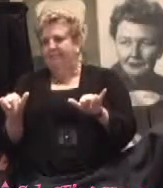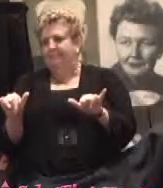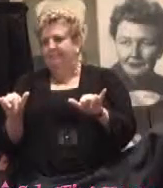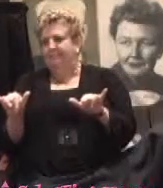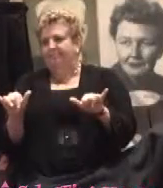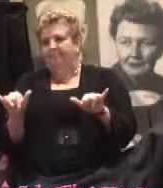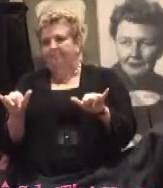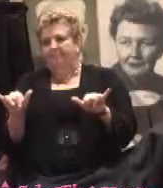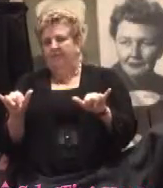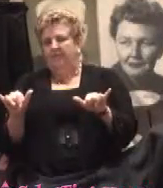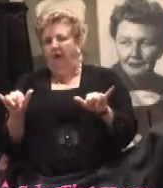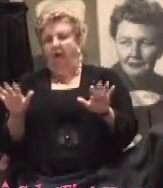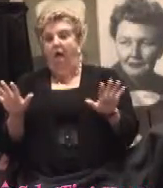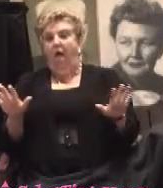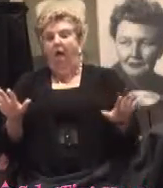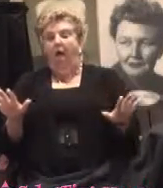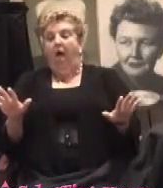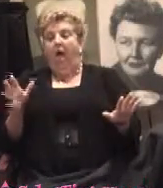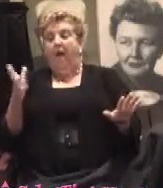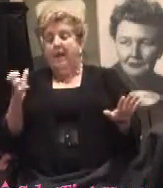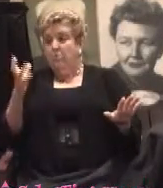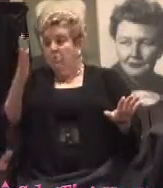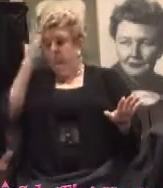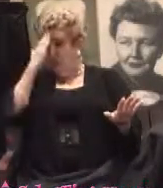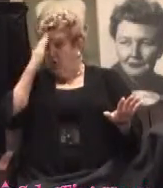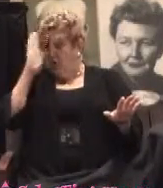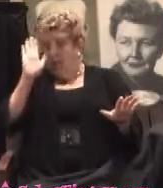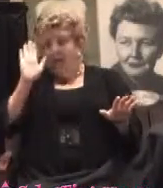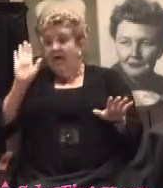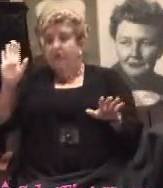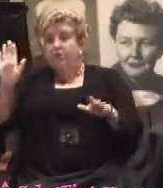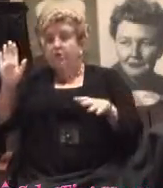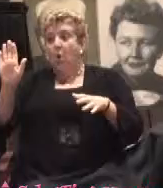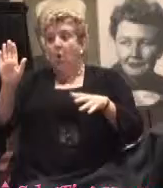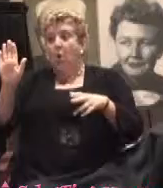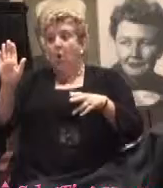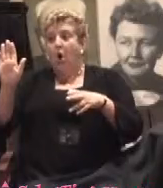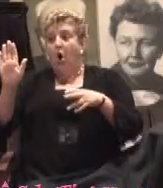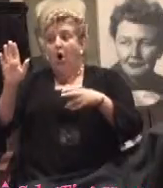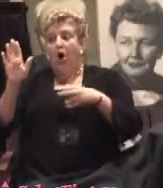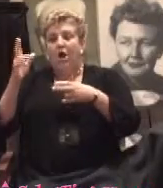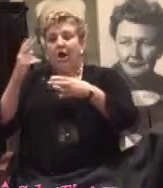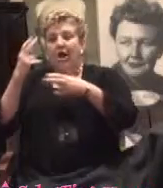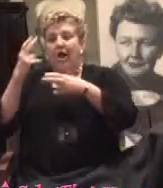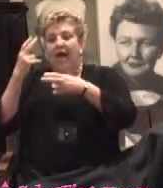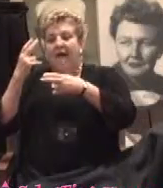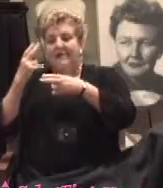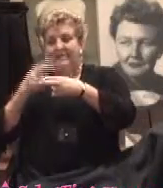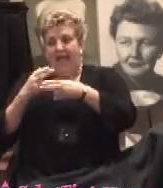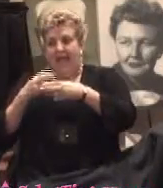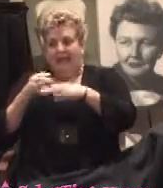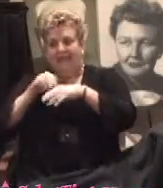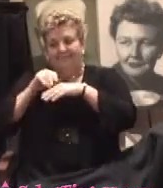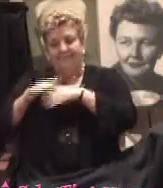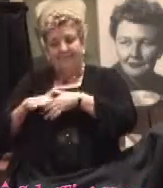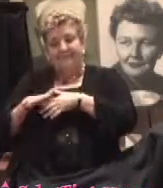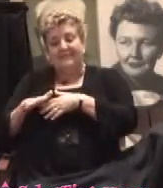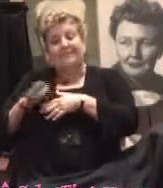I want you to know, Sandy, that your reputation rubbed off on his did not rub off on you. And I do